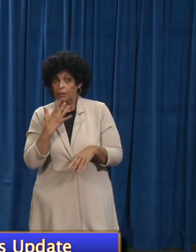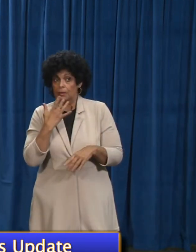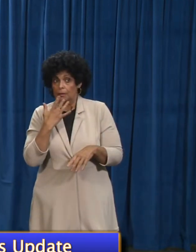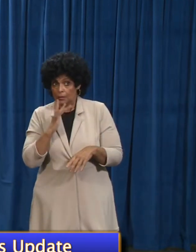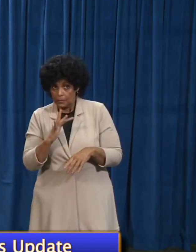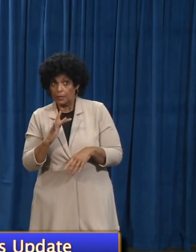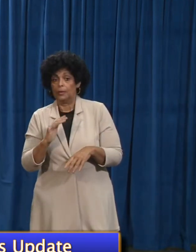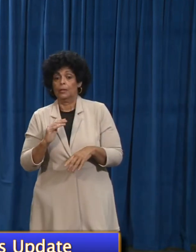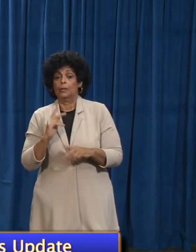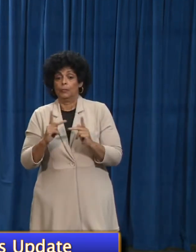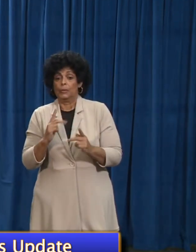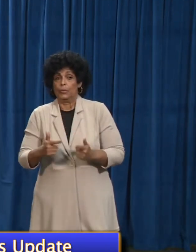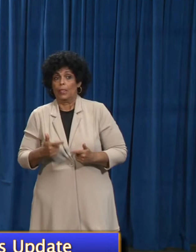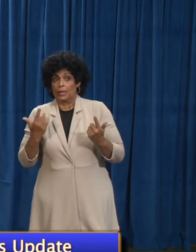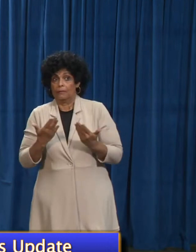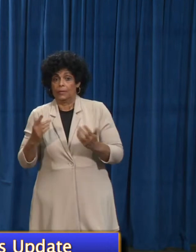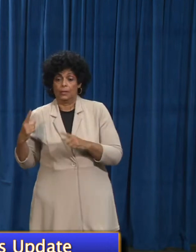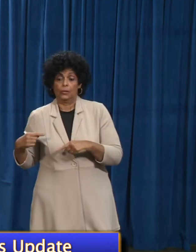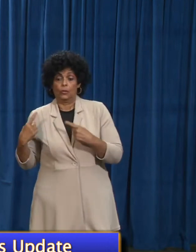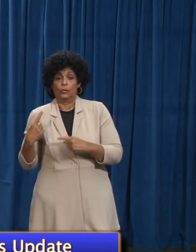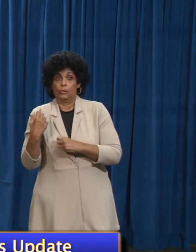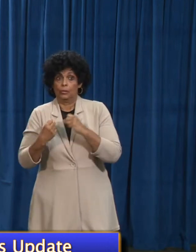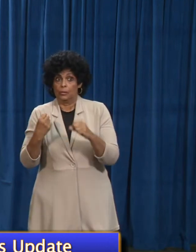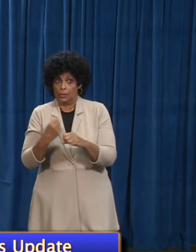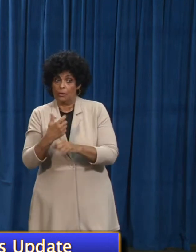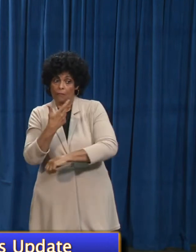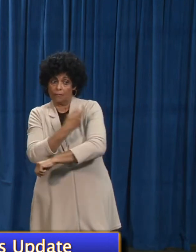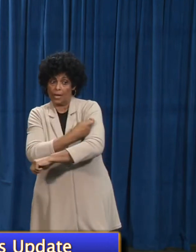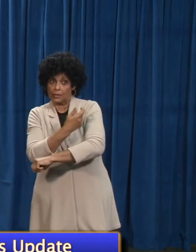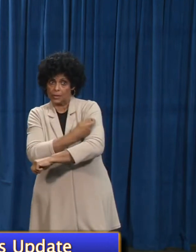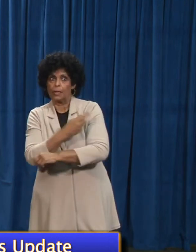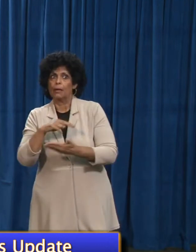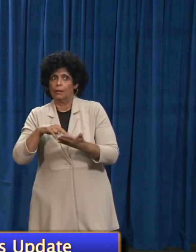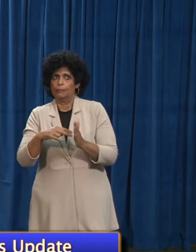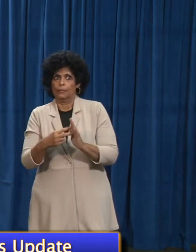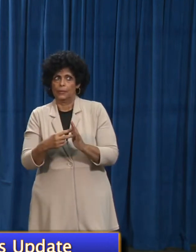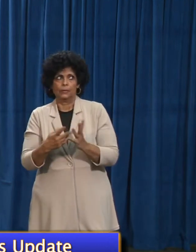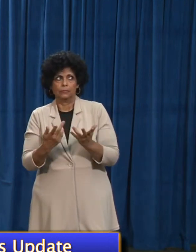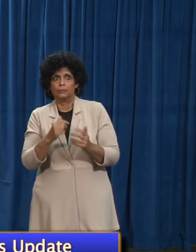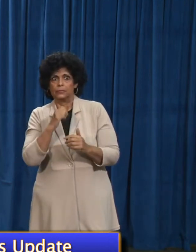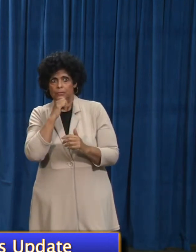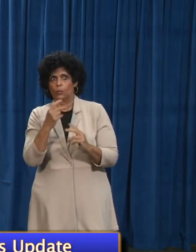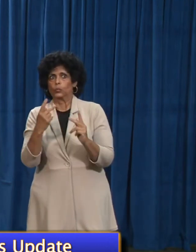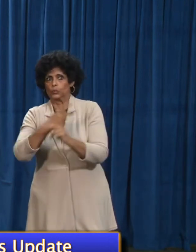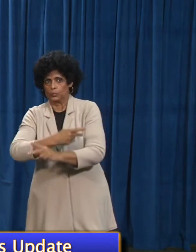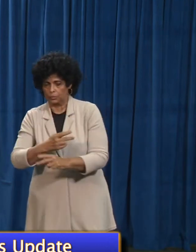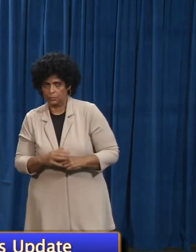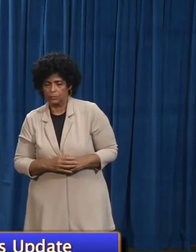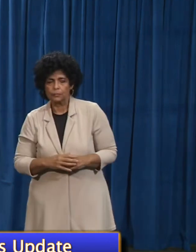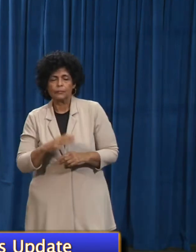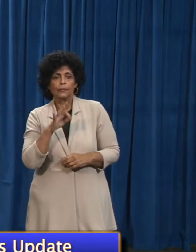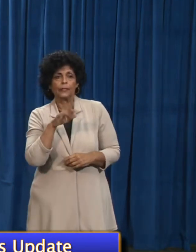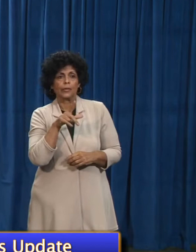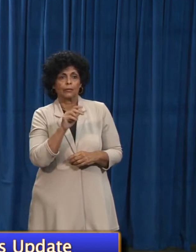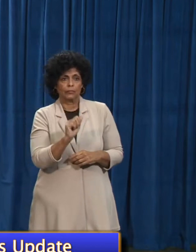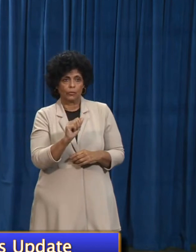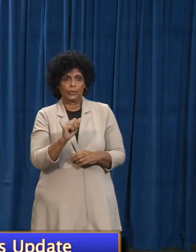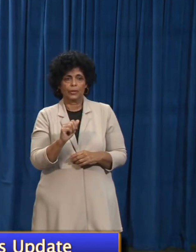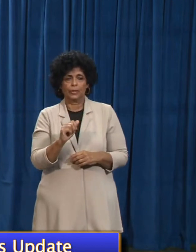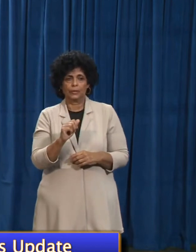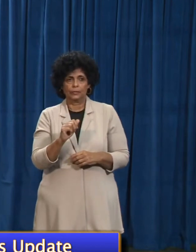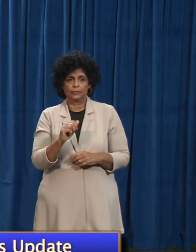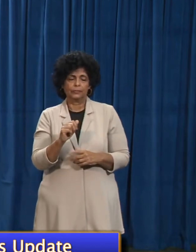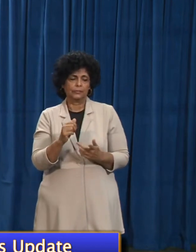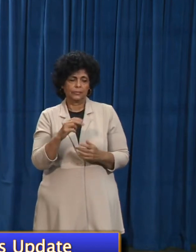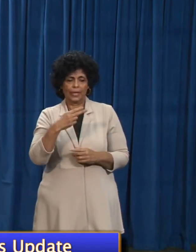vaccinated over the last year. Dr. Hendricks from Florida Hospital,